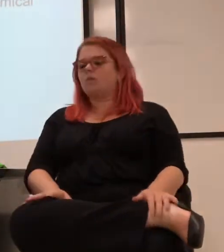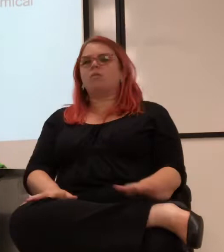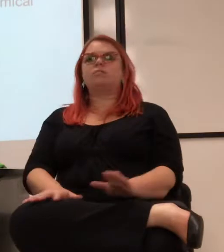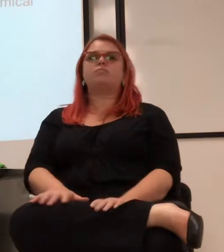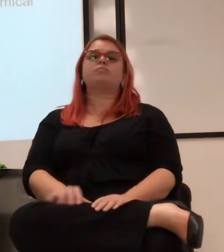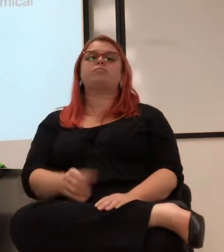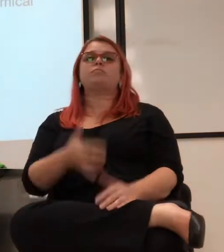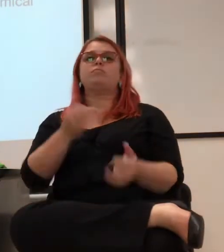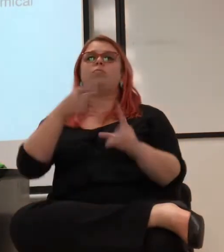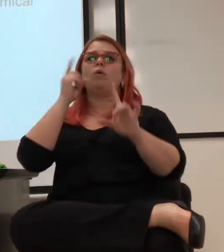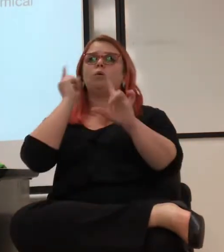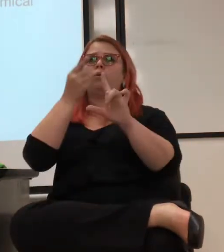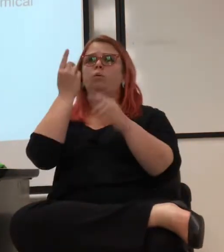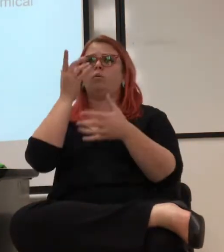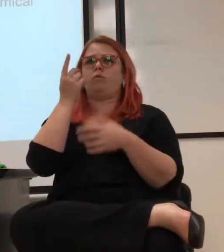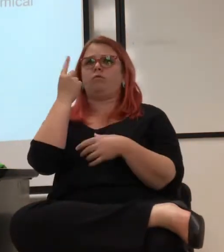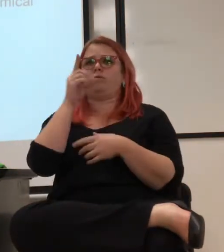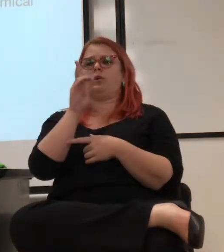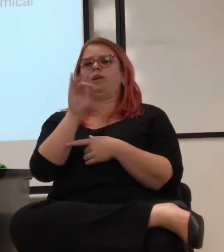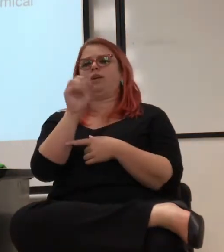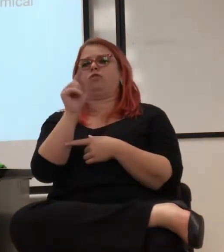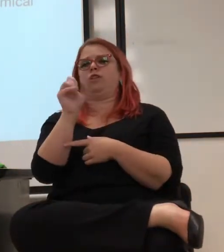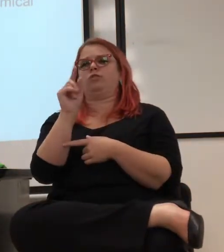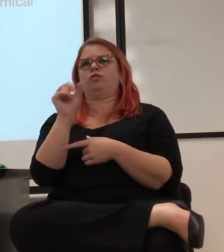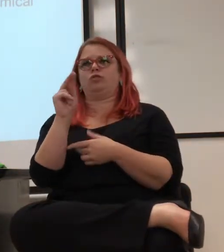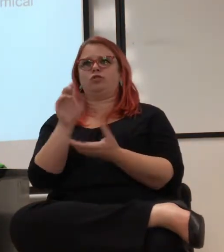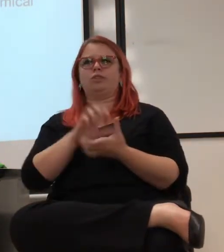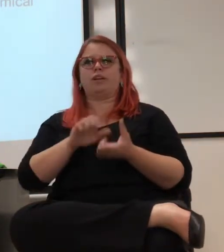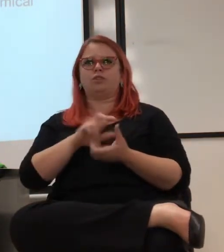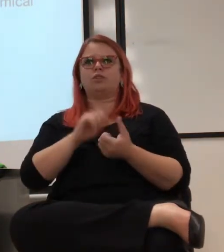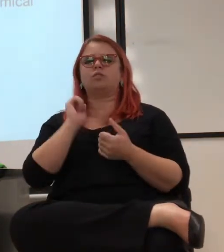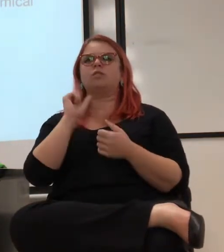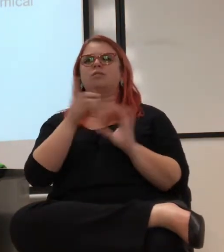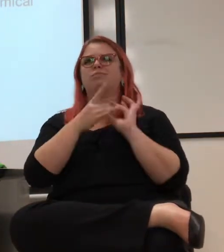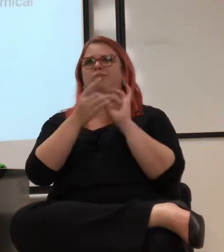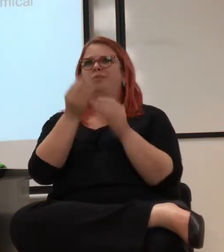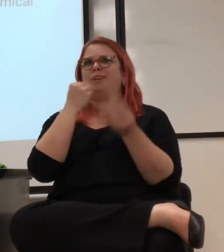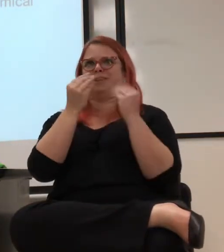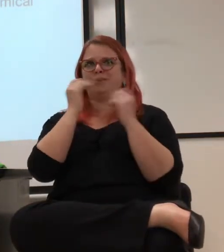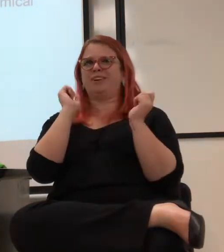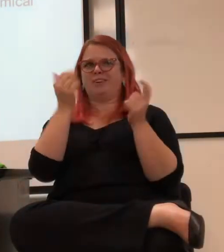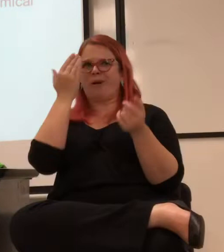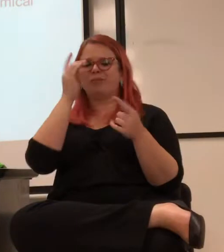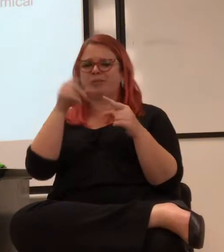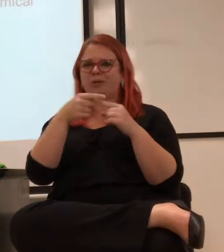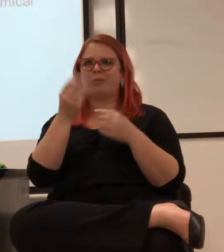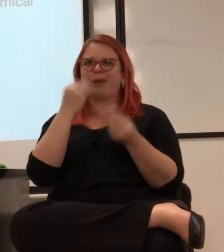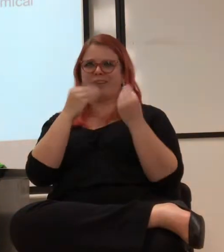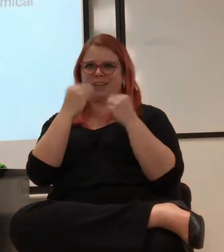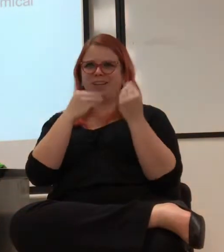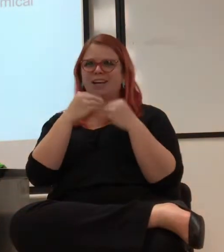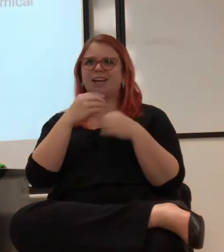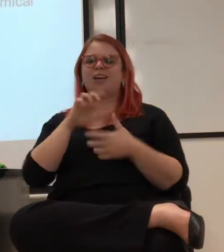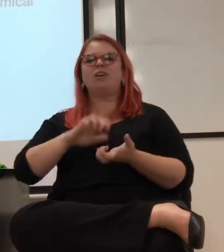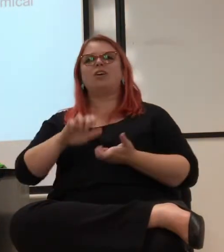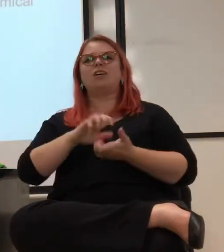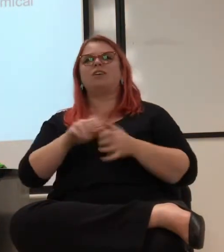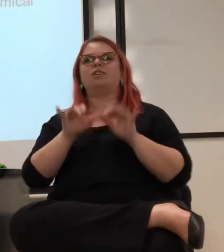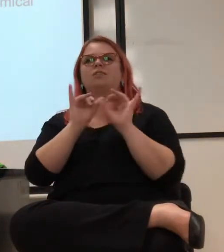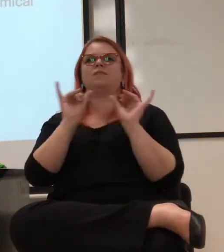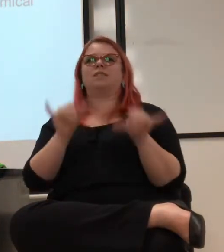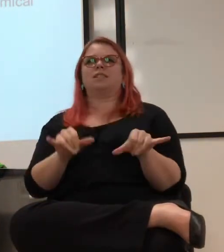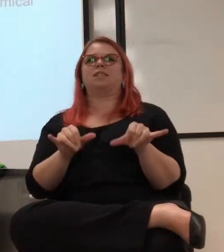All right, so the goal of digestion, it's all about eating. Everyone knows about eating. And the digestive system